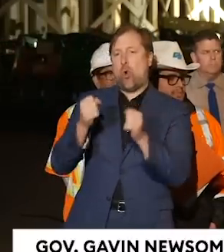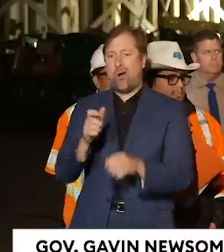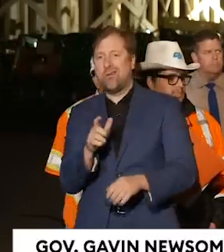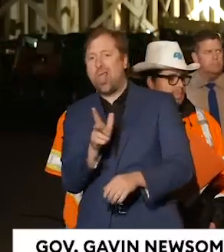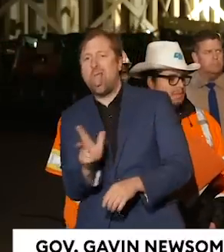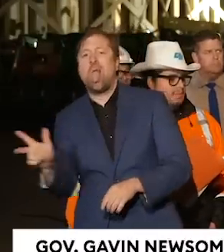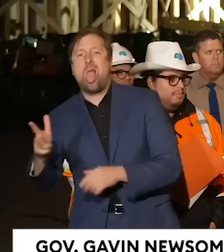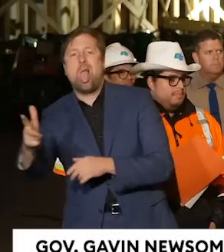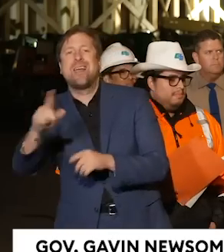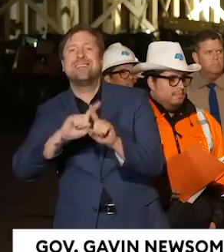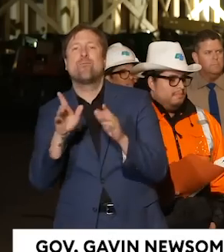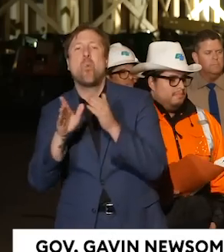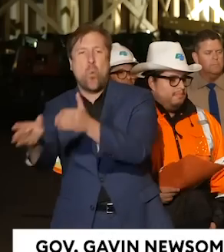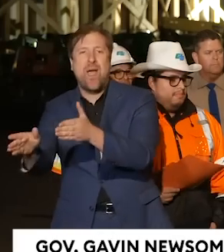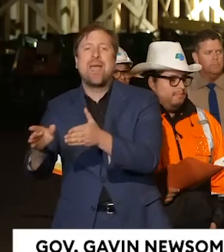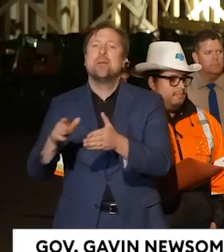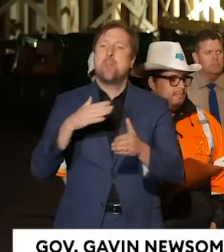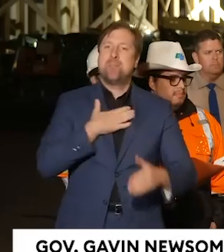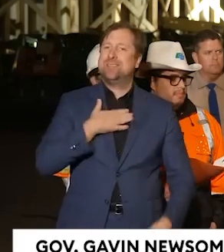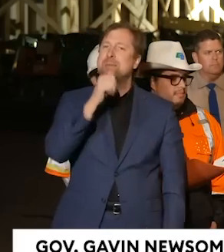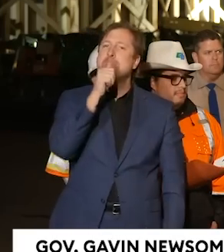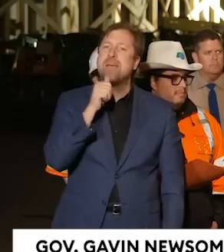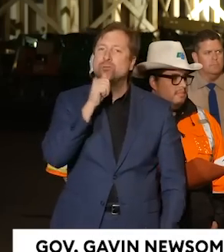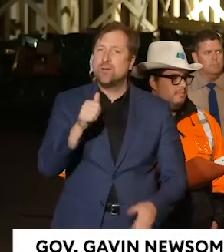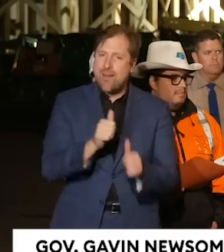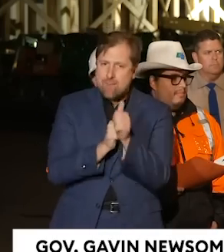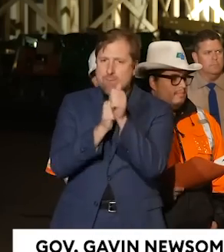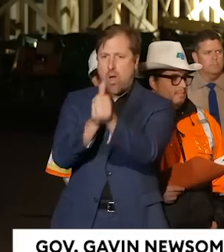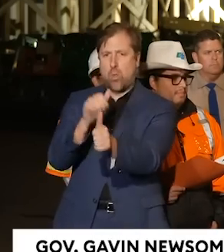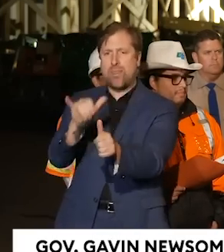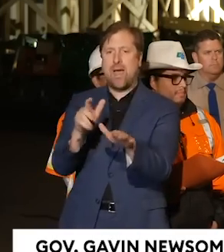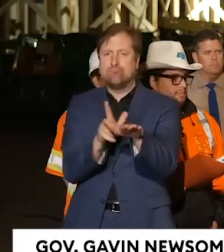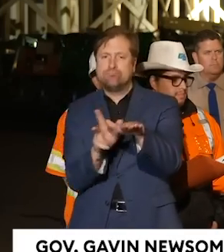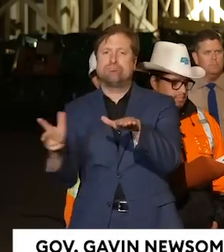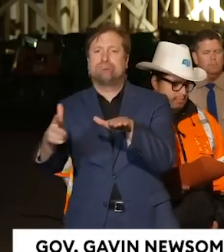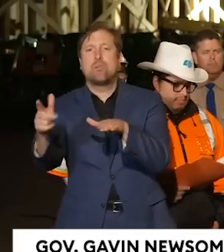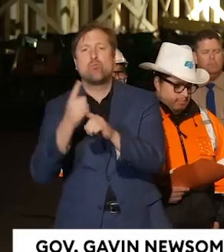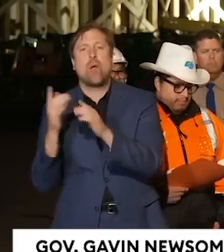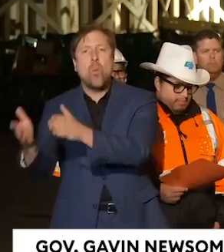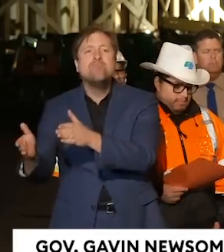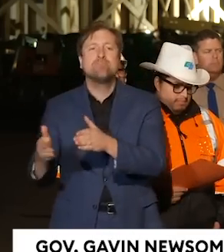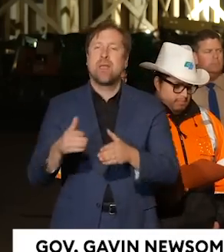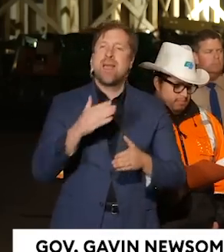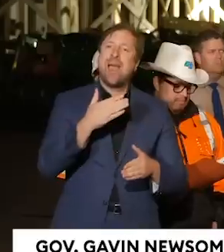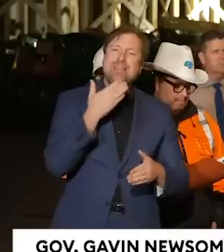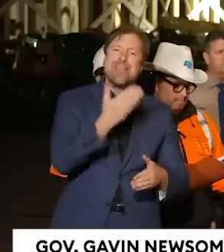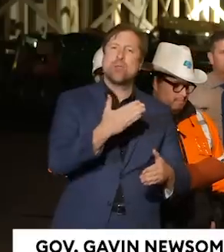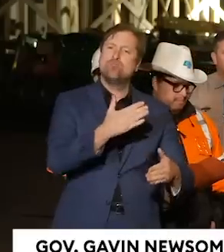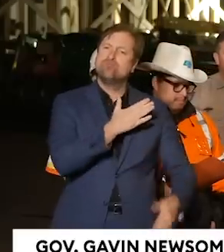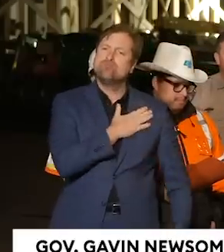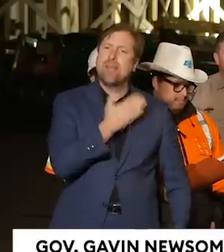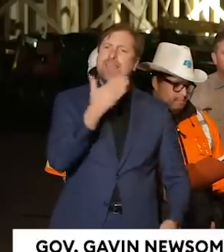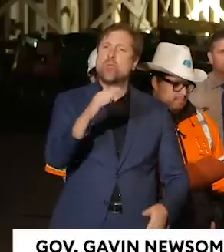patience and caution as we continue to follow the detours. But lastly, my heartfelt thanks goes to Caltrans